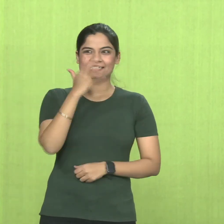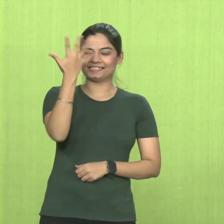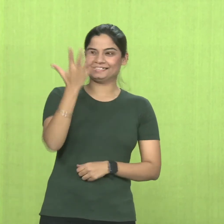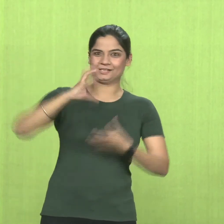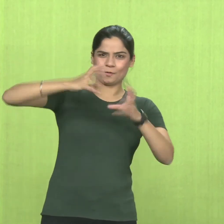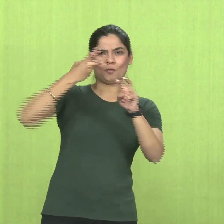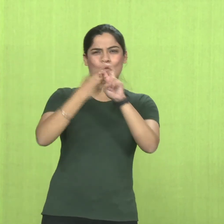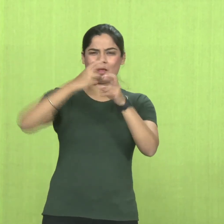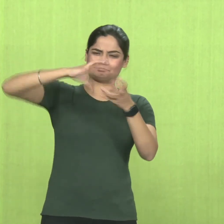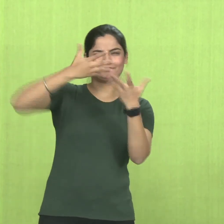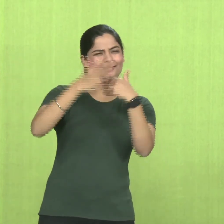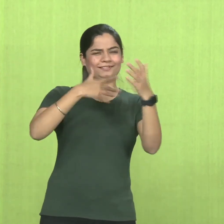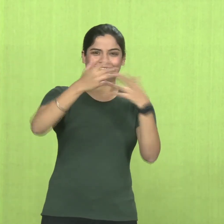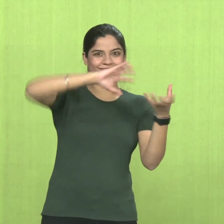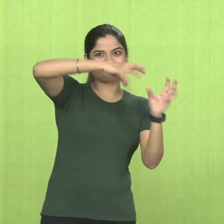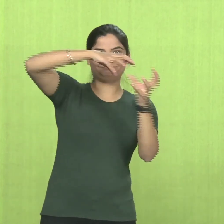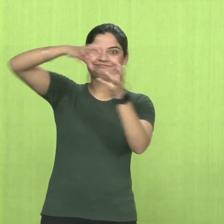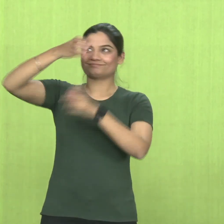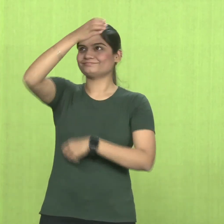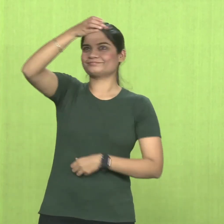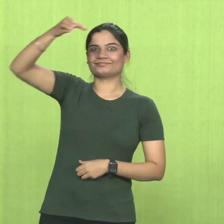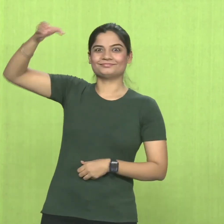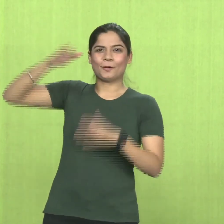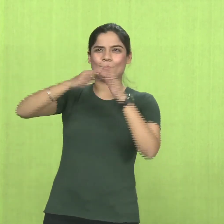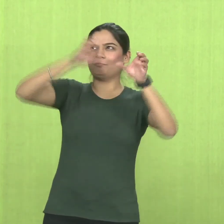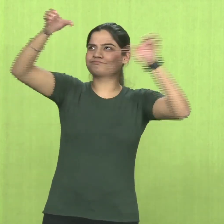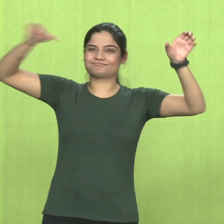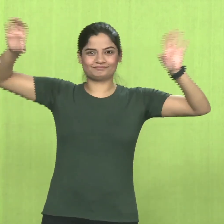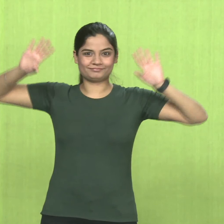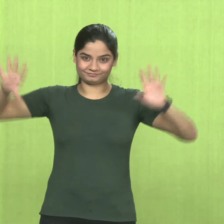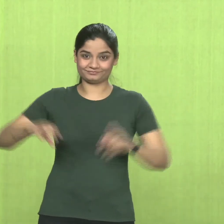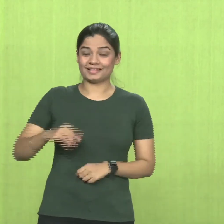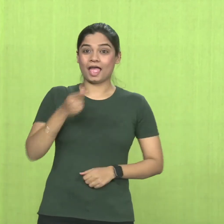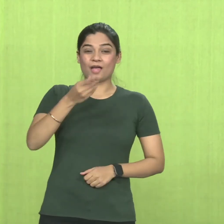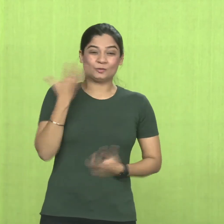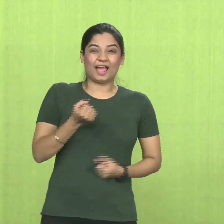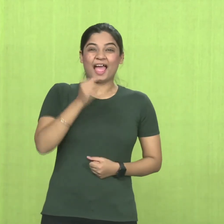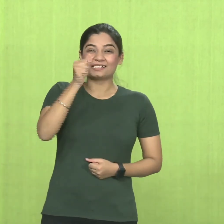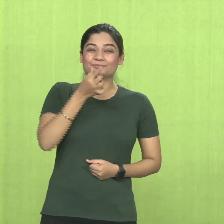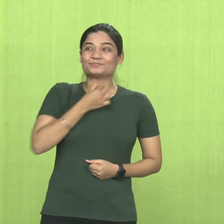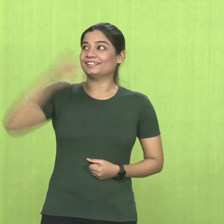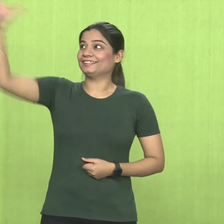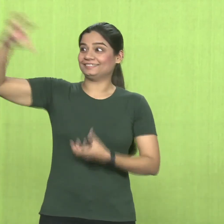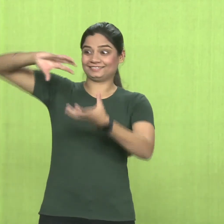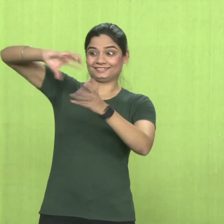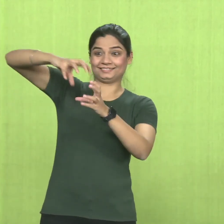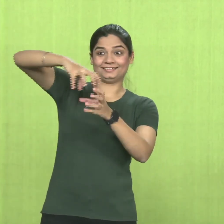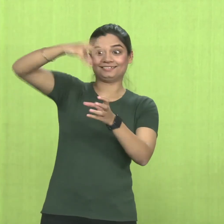etc. Don't leave it inside the spoon, inside the jar. Keep it outside.